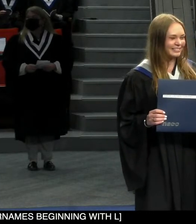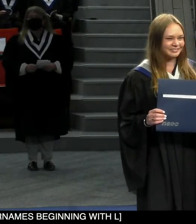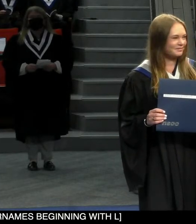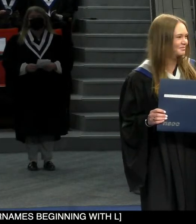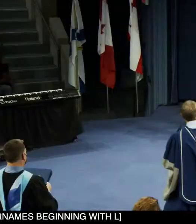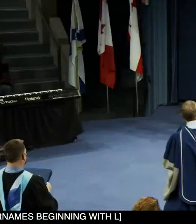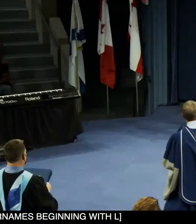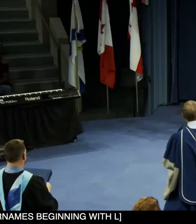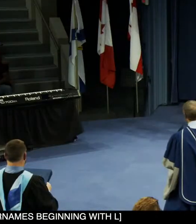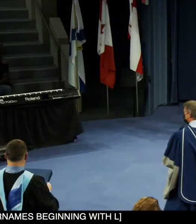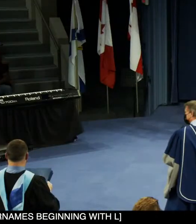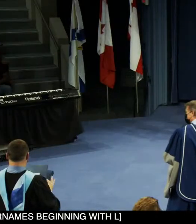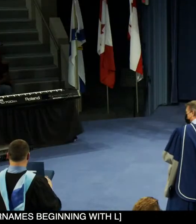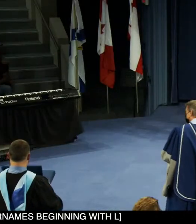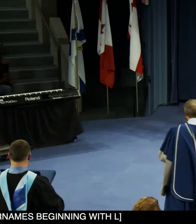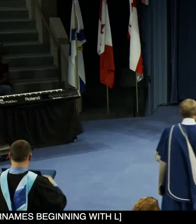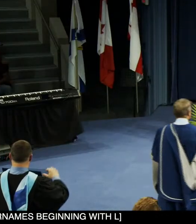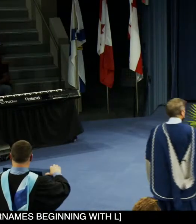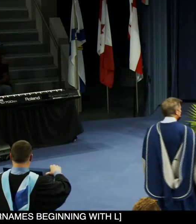Lydia McDonald.